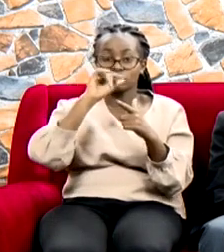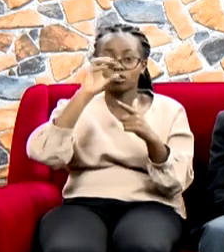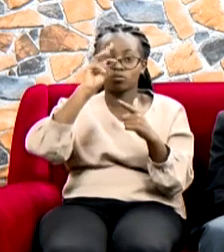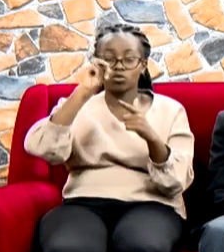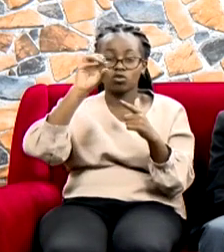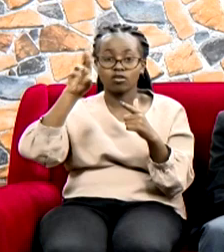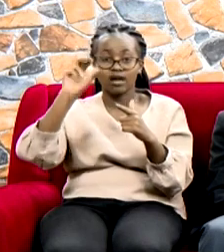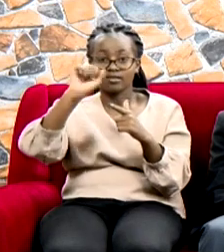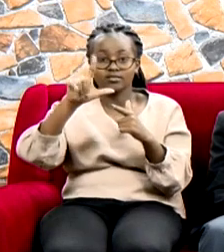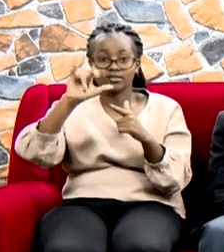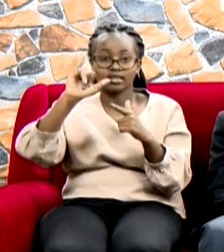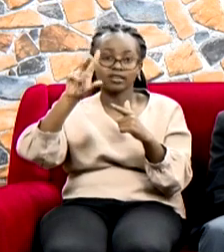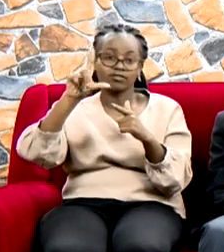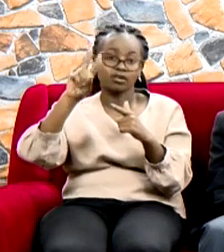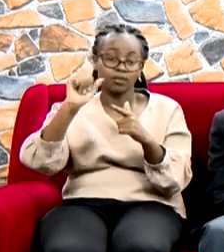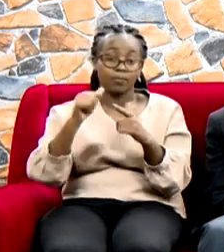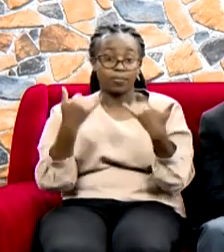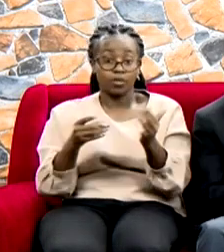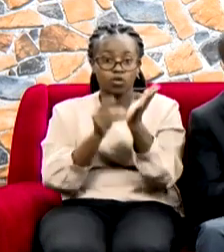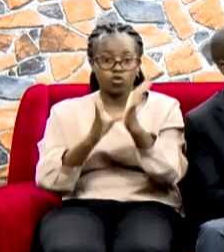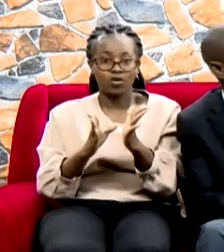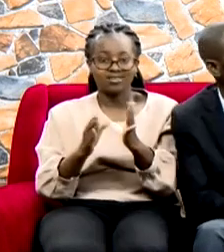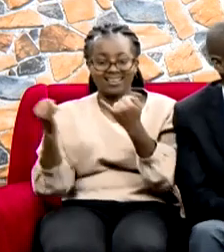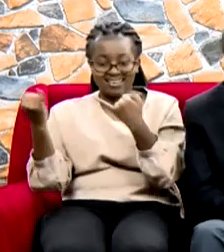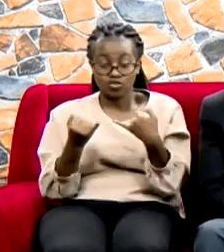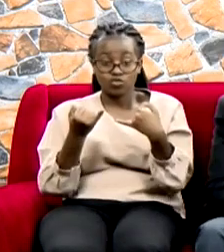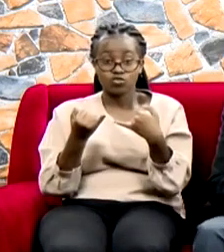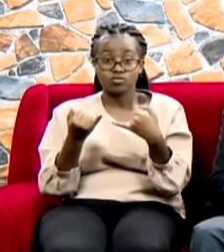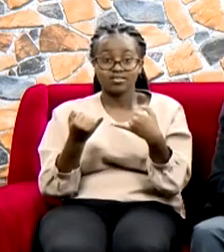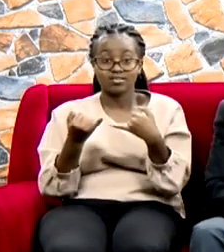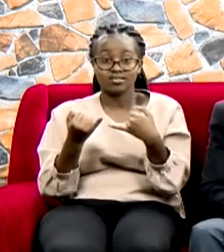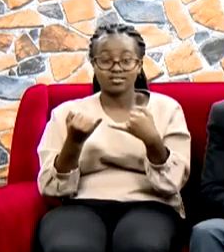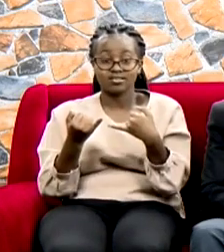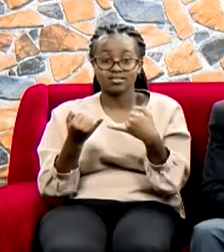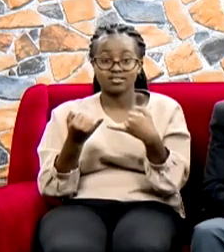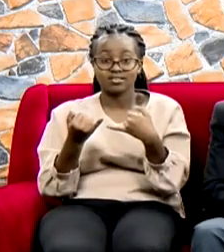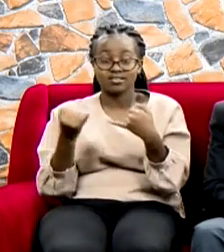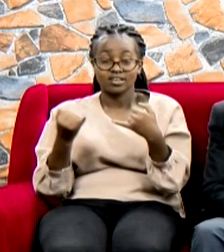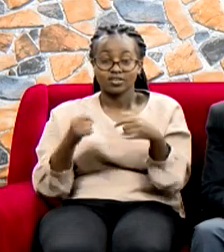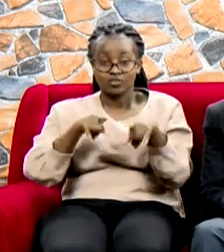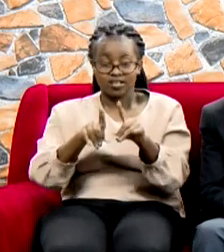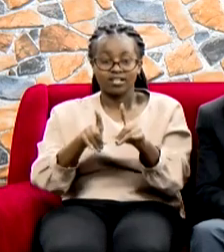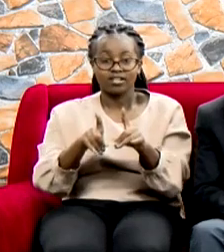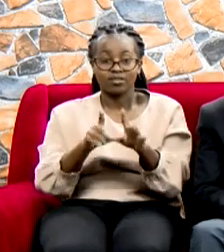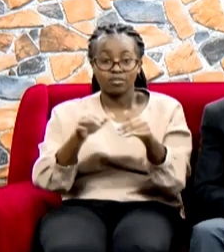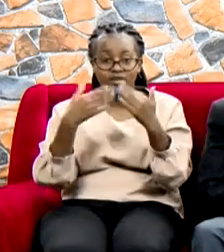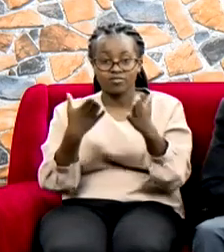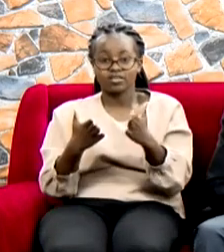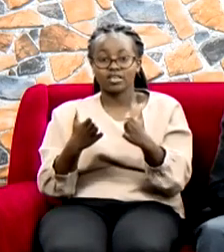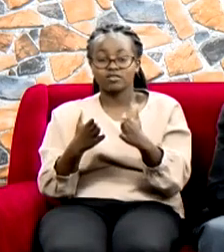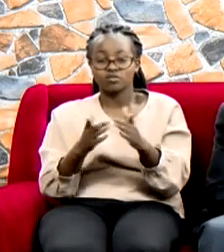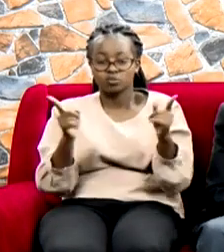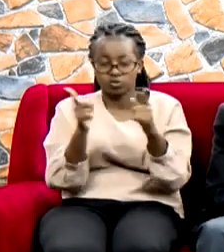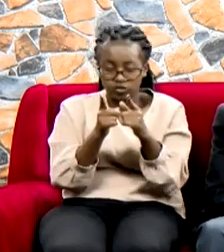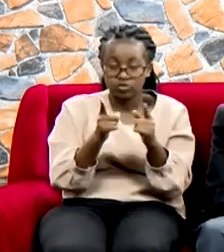Sylvia. Now, Dr. could you first just introduce the lengthy CV? I've given you only a